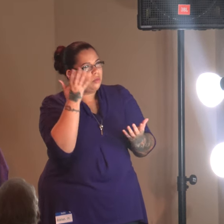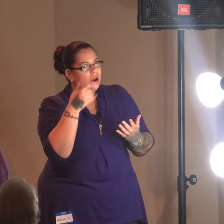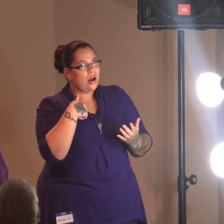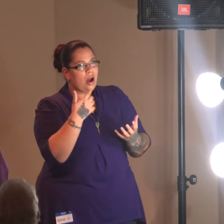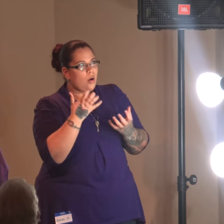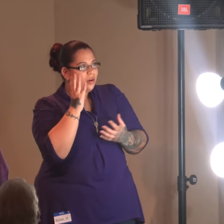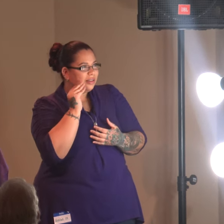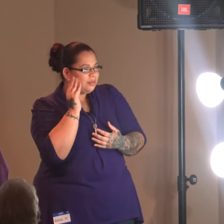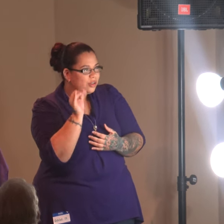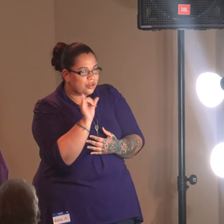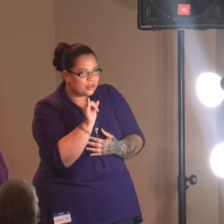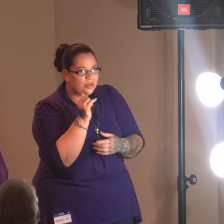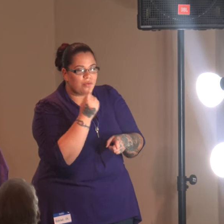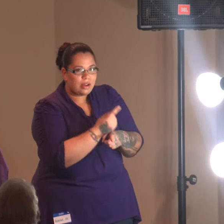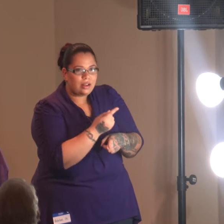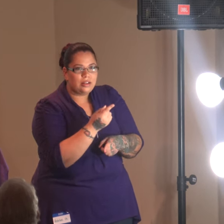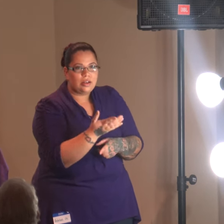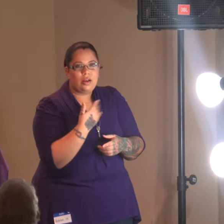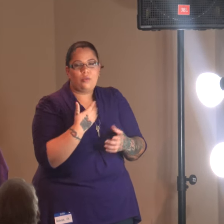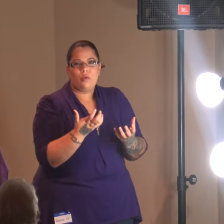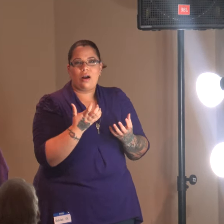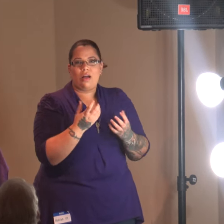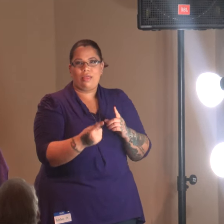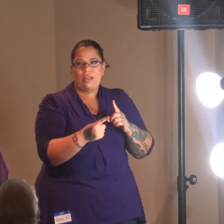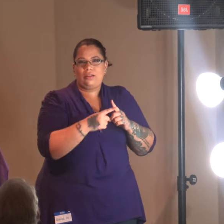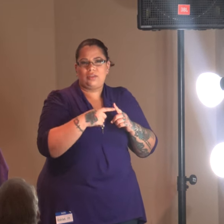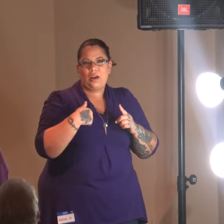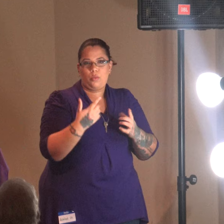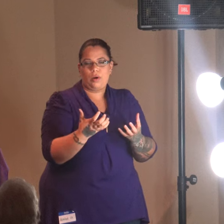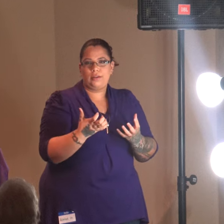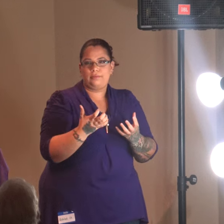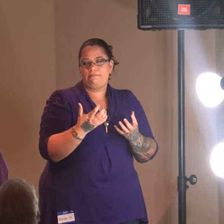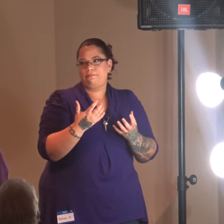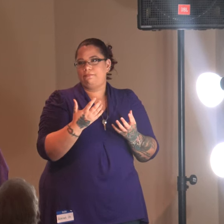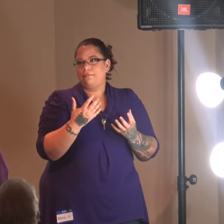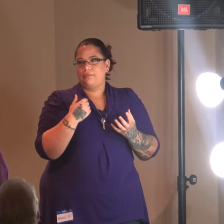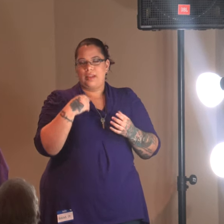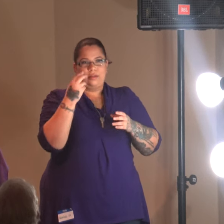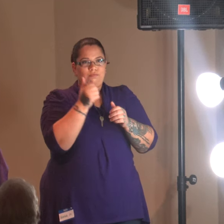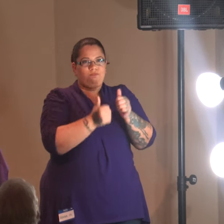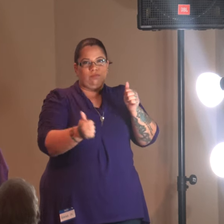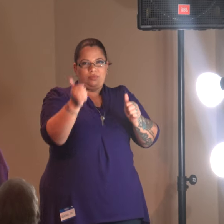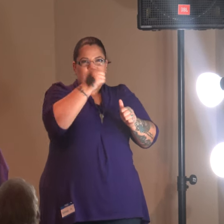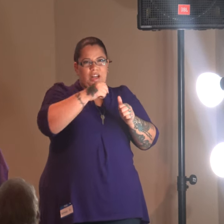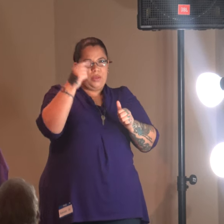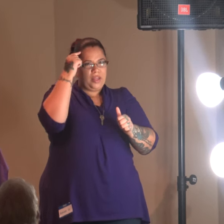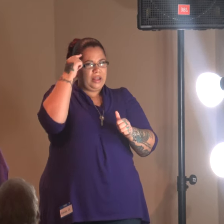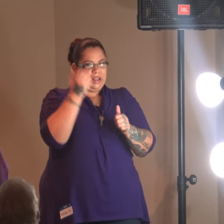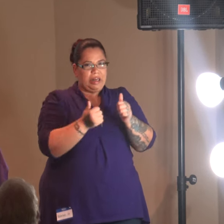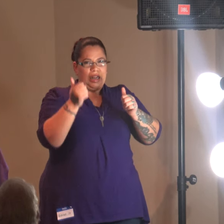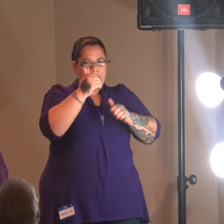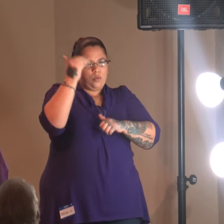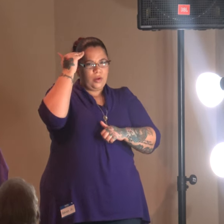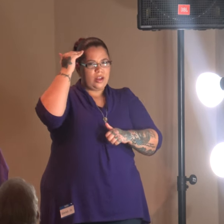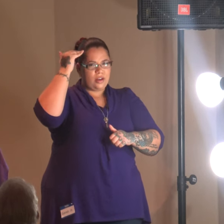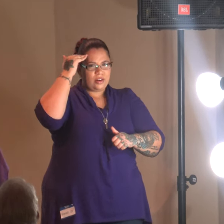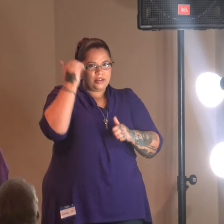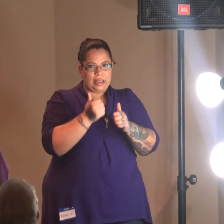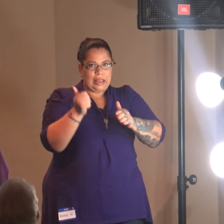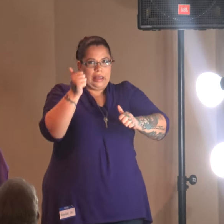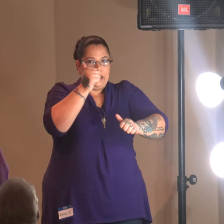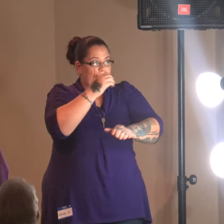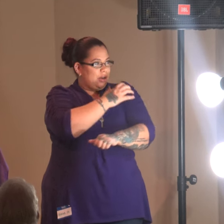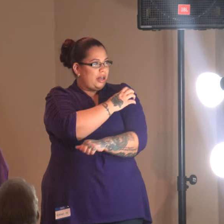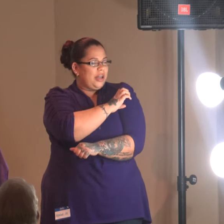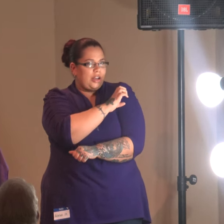experience some of that, right? I want to participate in that high thinking, that high awareness, that high energy